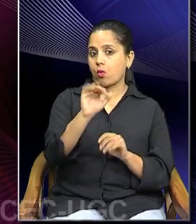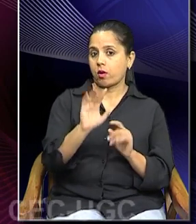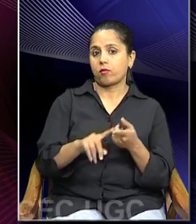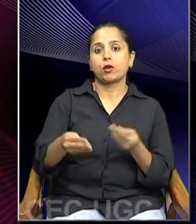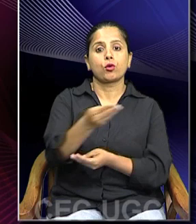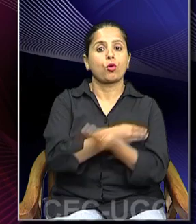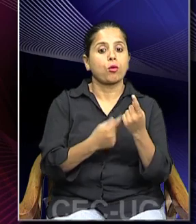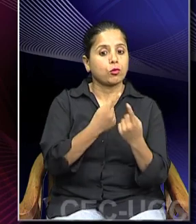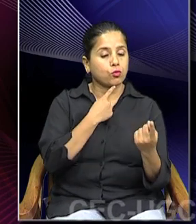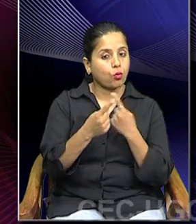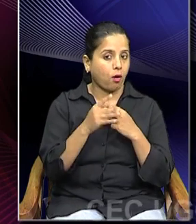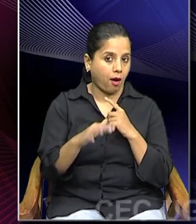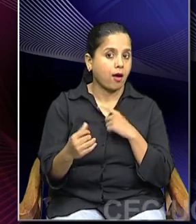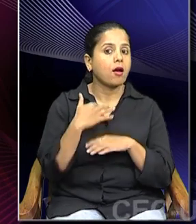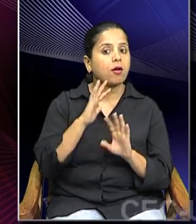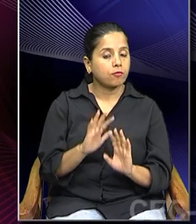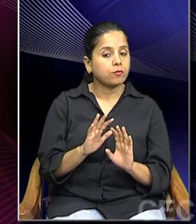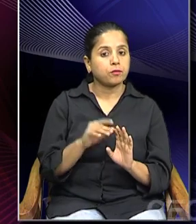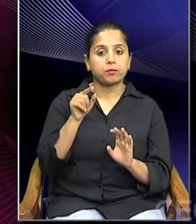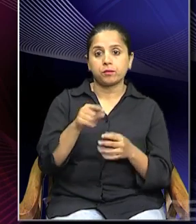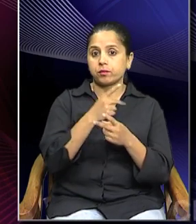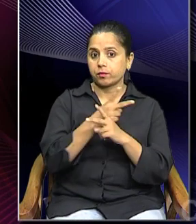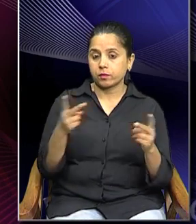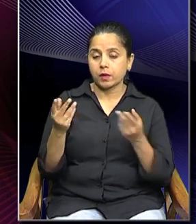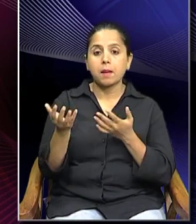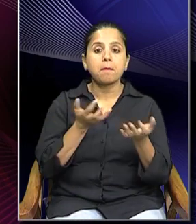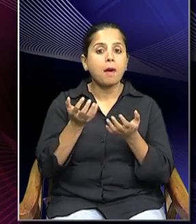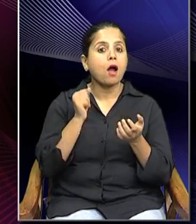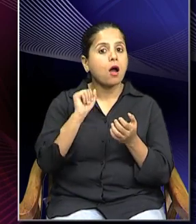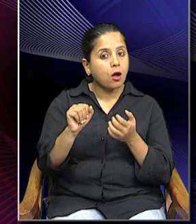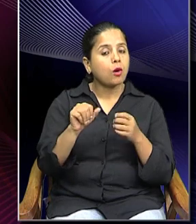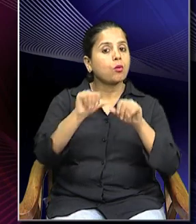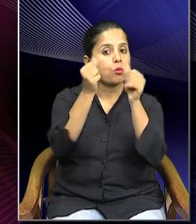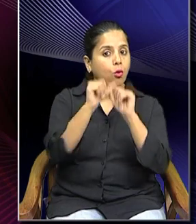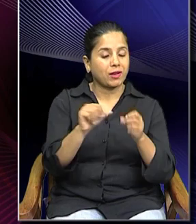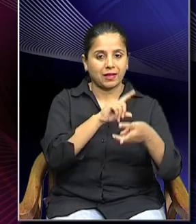economic interactions. The multiple market model, which